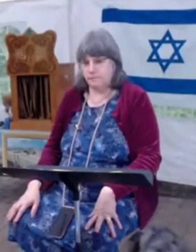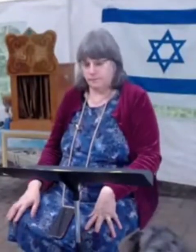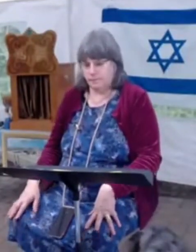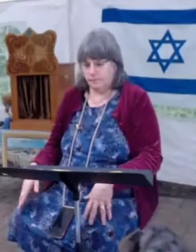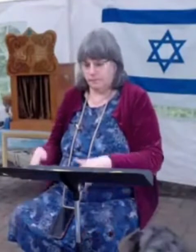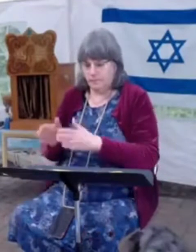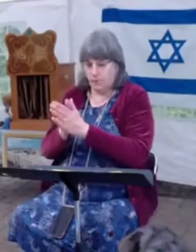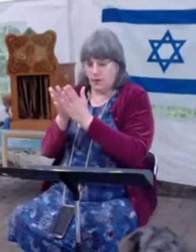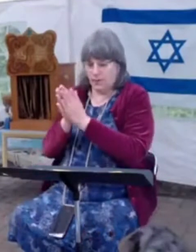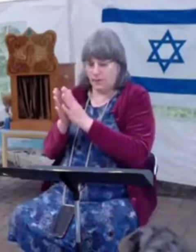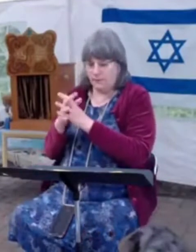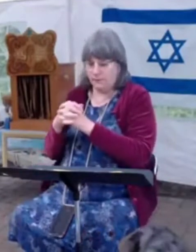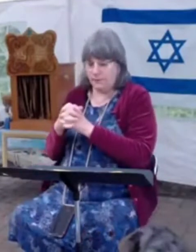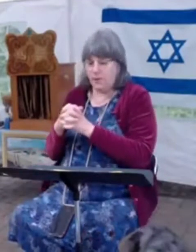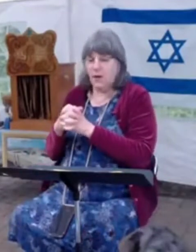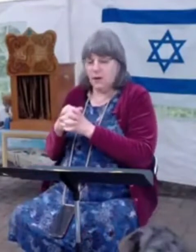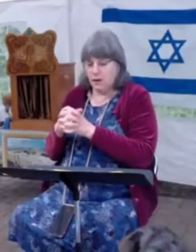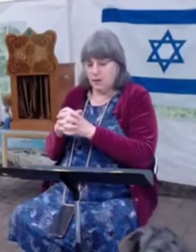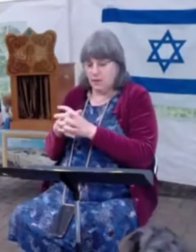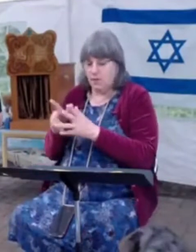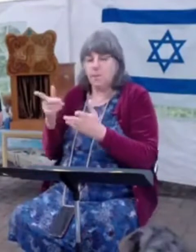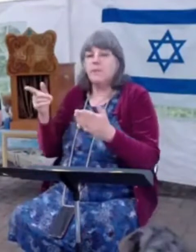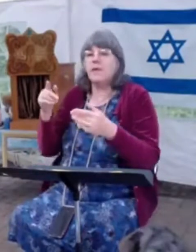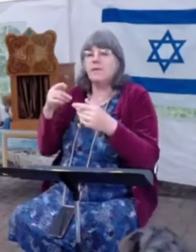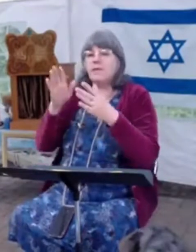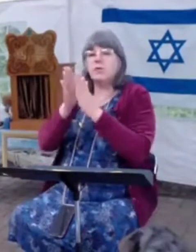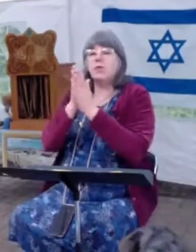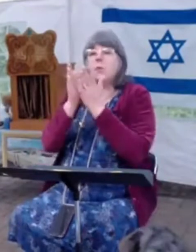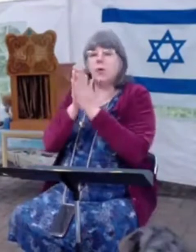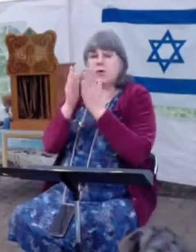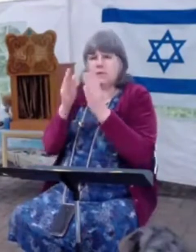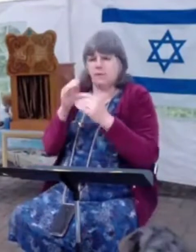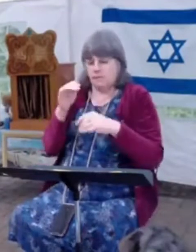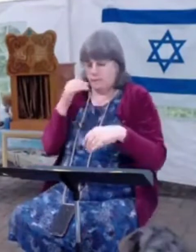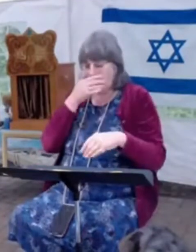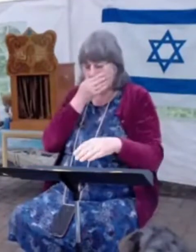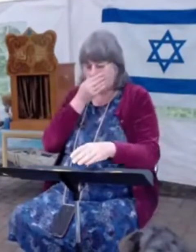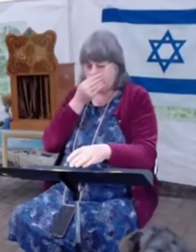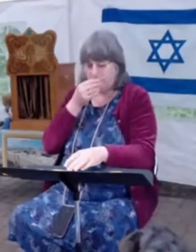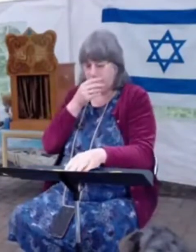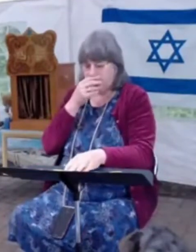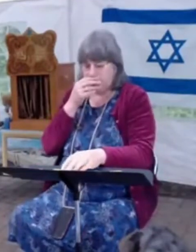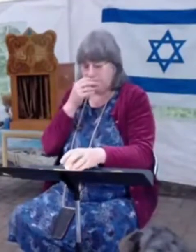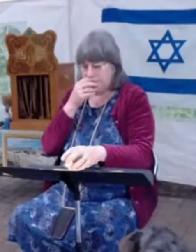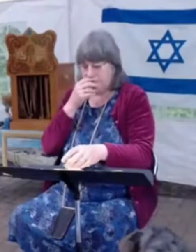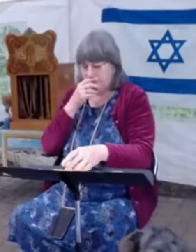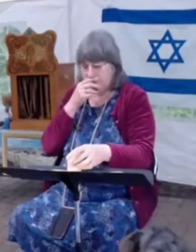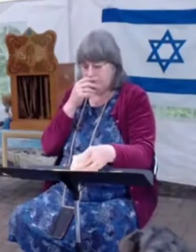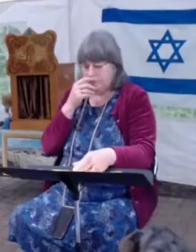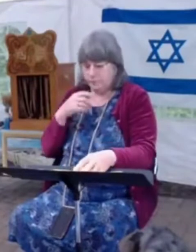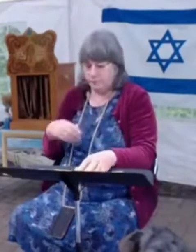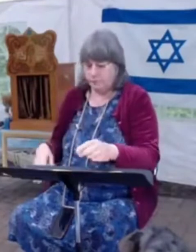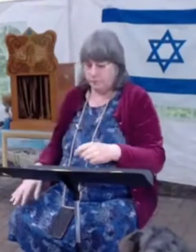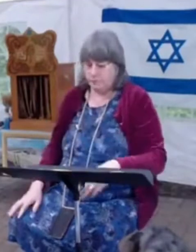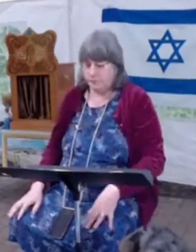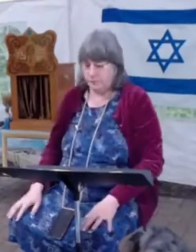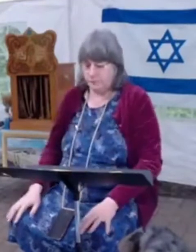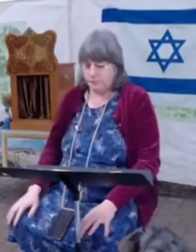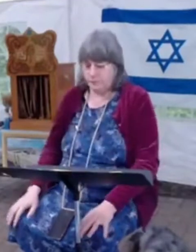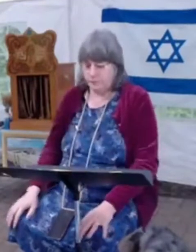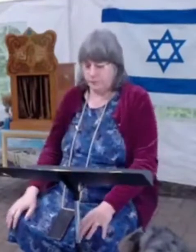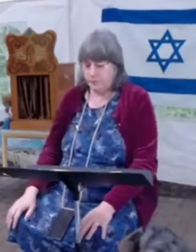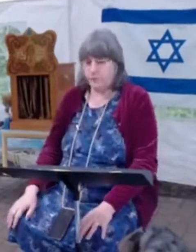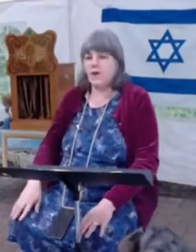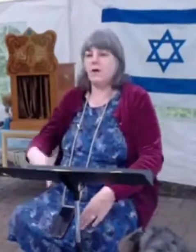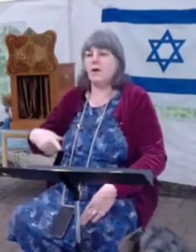Books? Okay. Good books. So, there are books about that. Now, here's what... Now, I'll go to